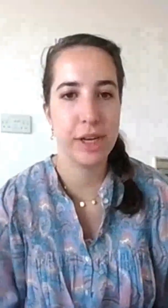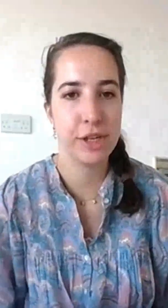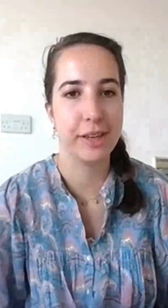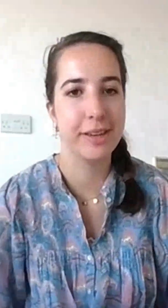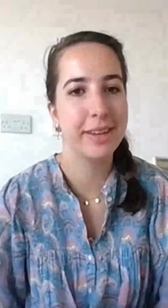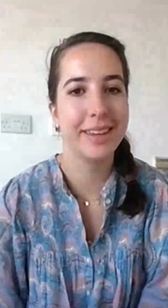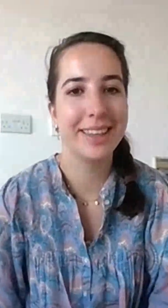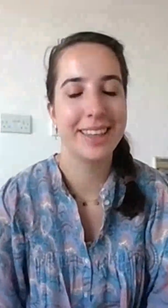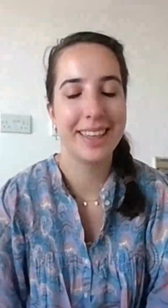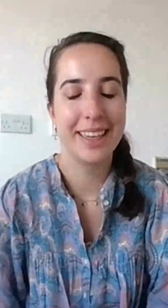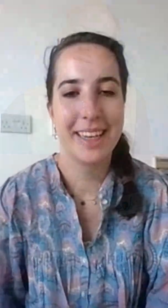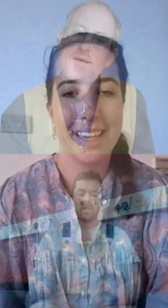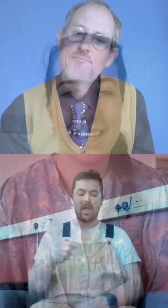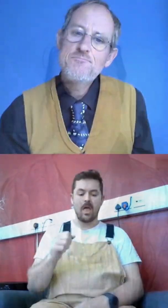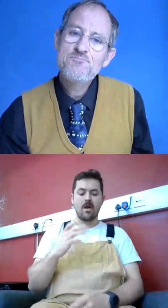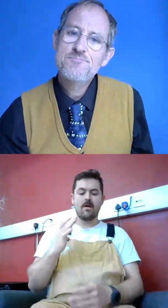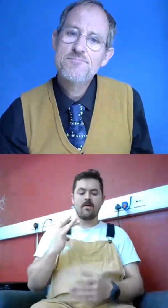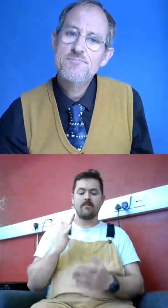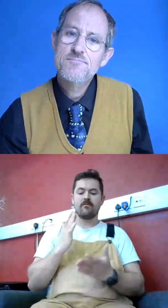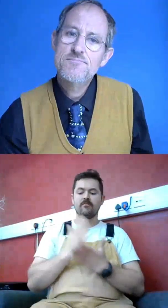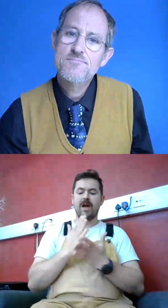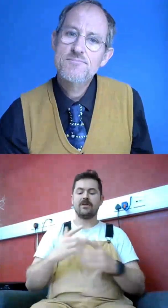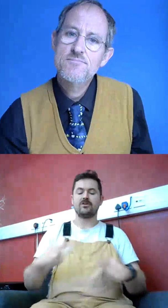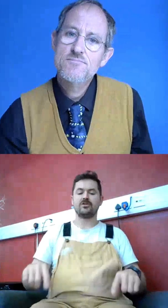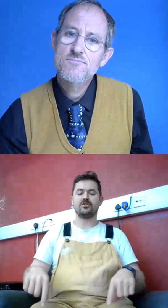in an attraction? Um,